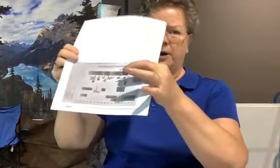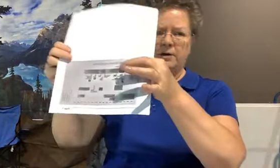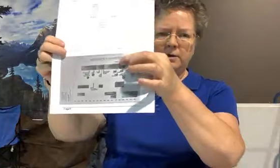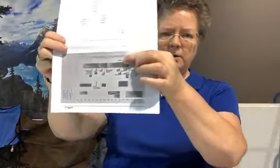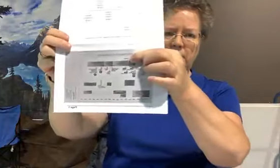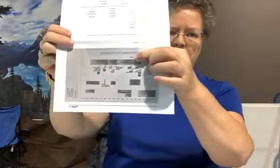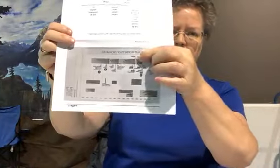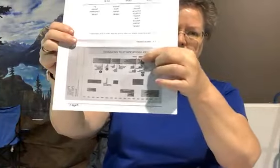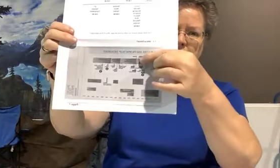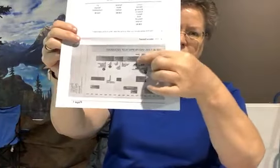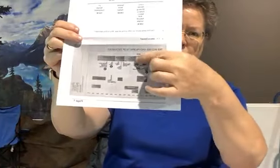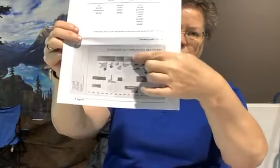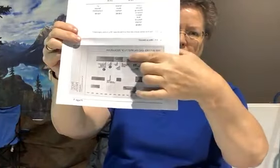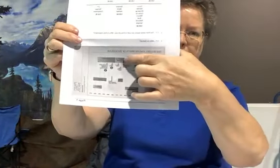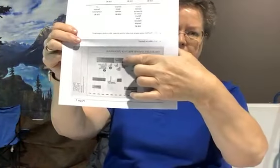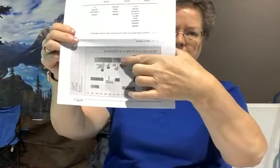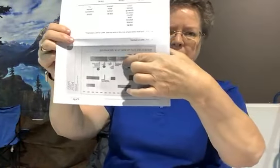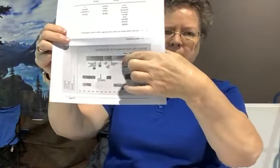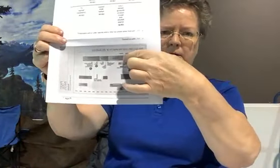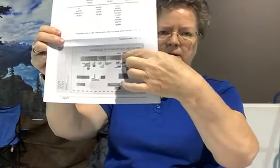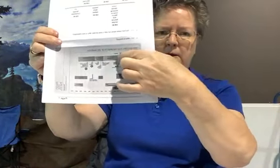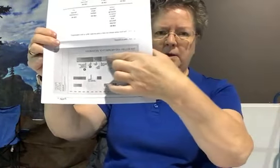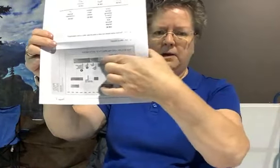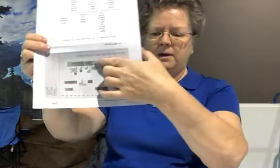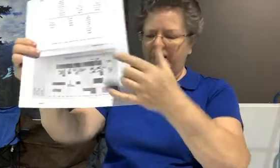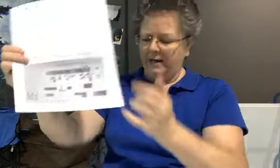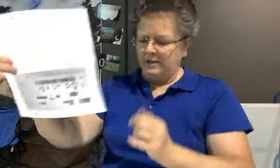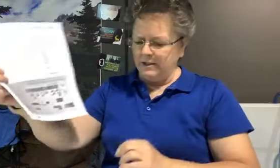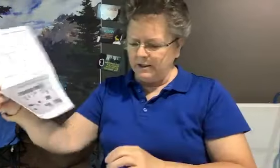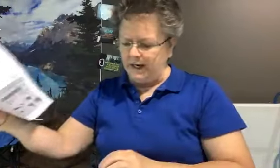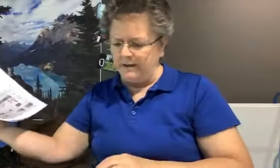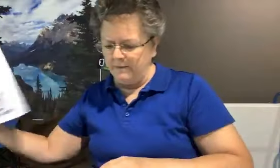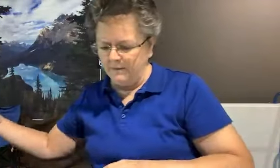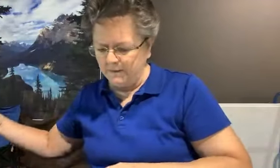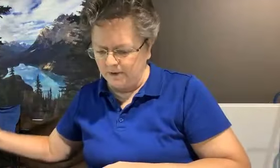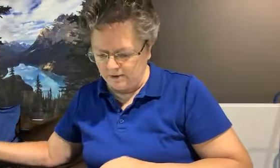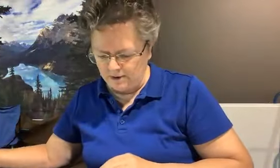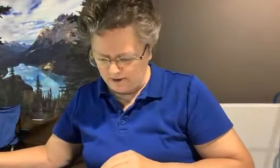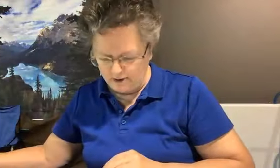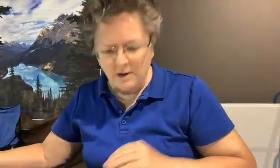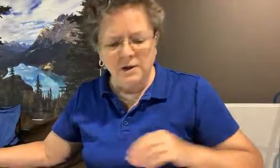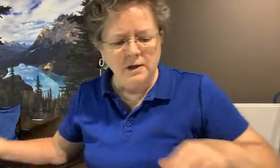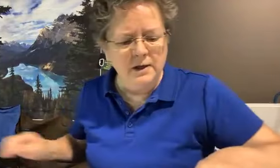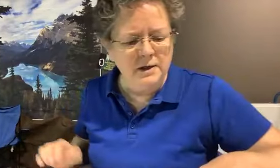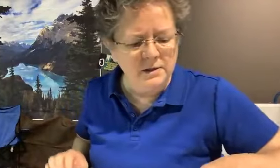chart, which is right here. And his name is